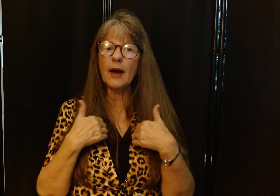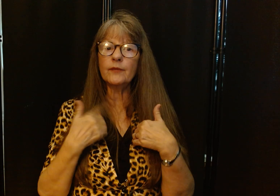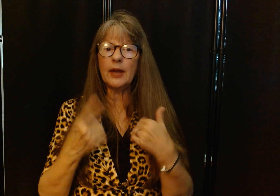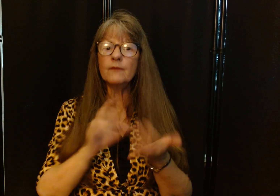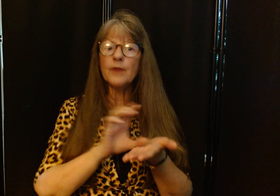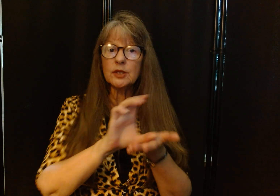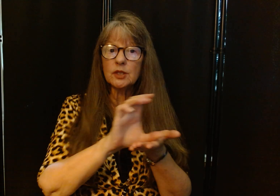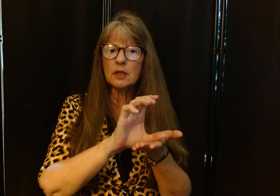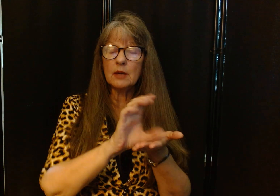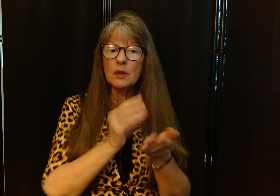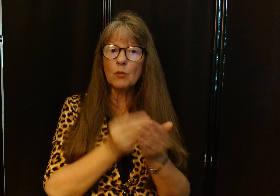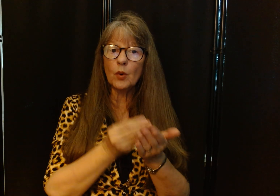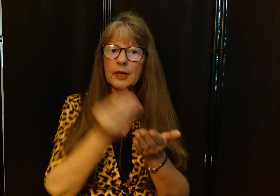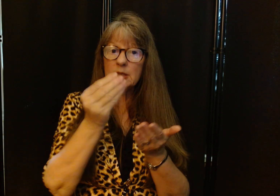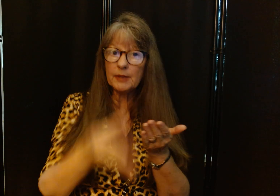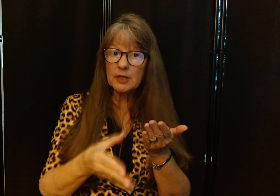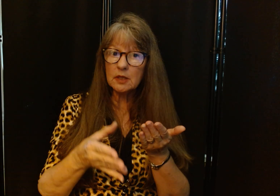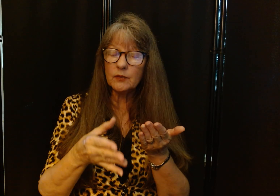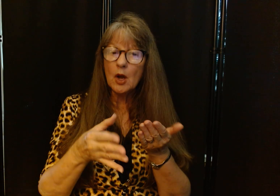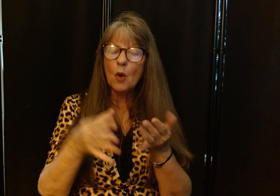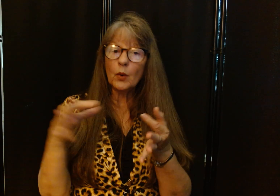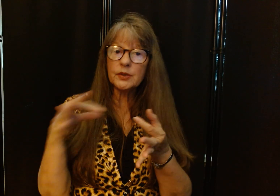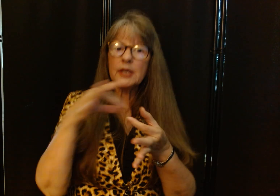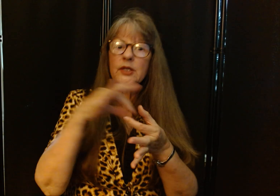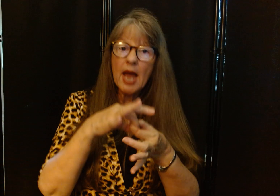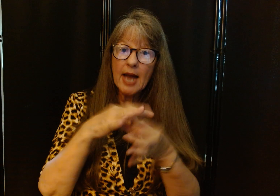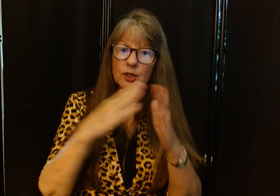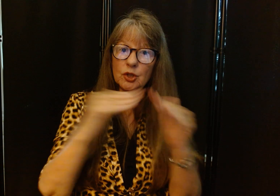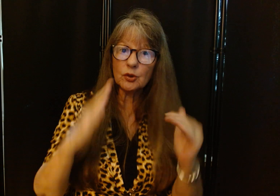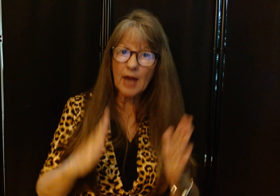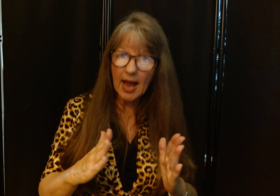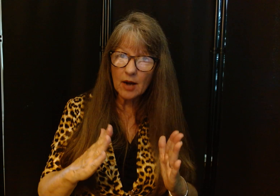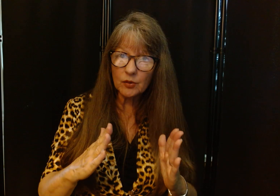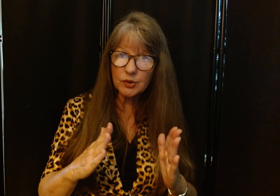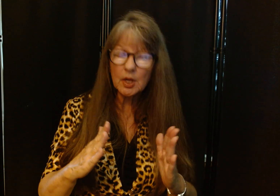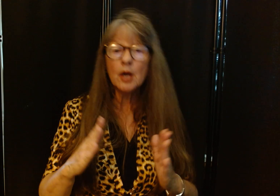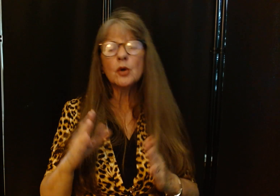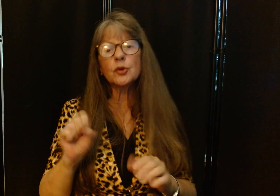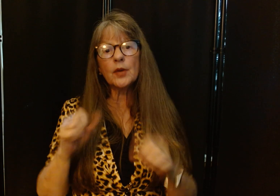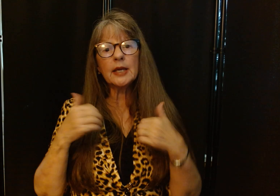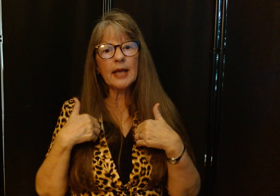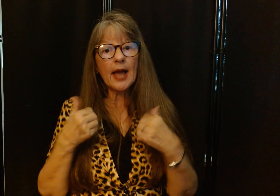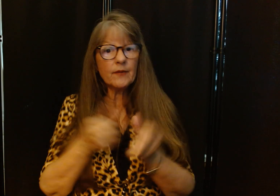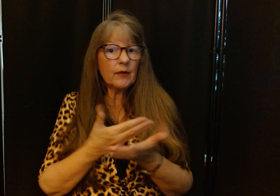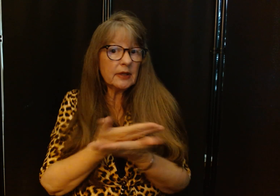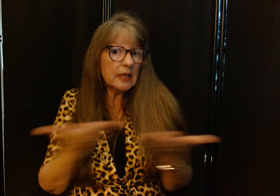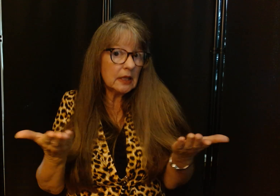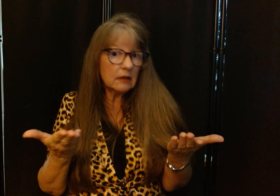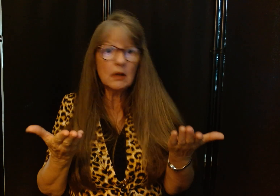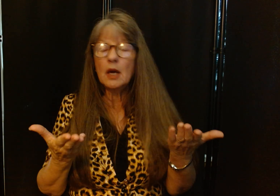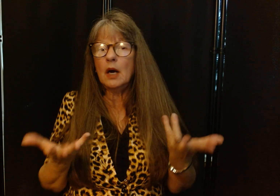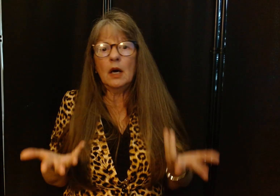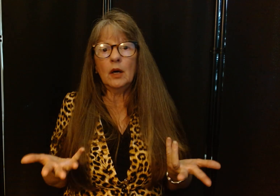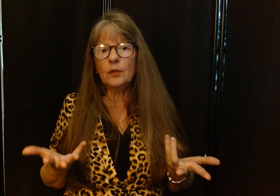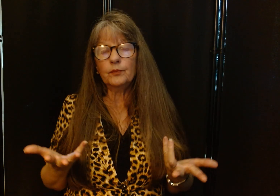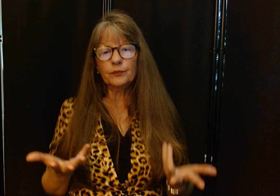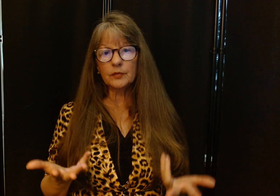they invested in the more expensive, where it's attached to their house, so they can have everything